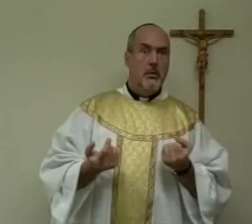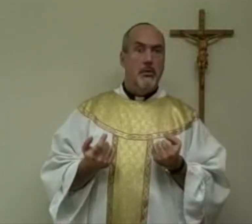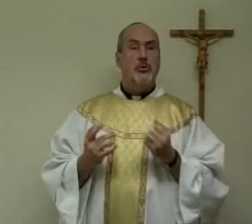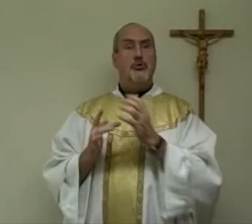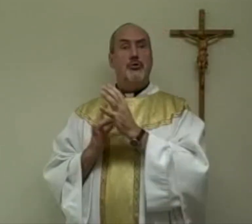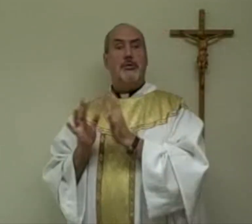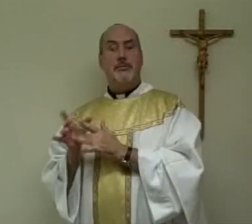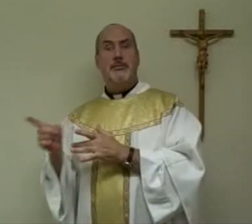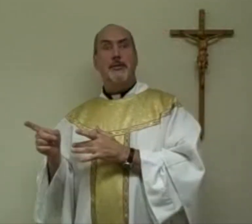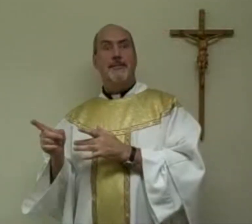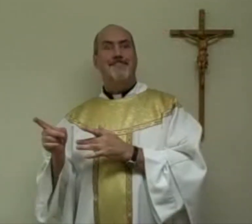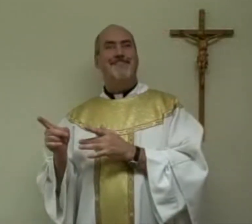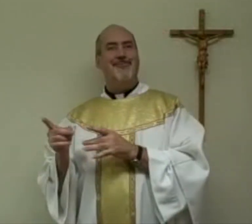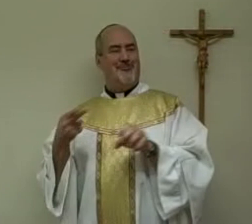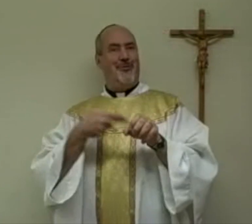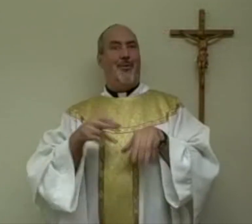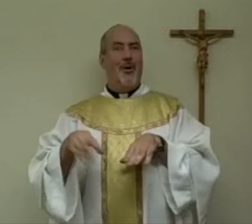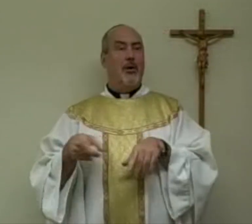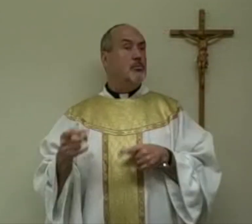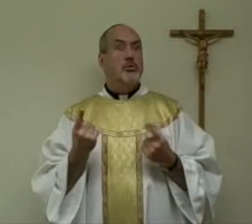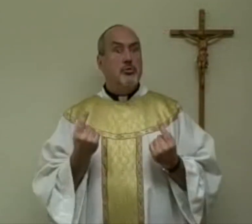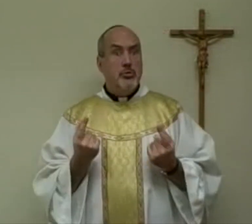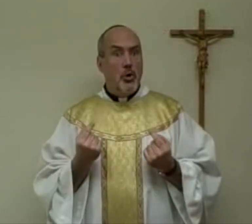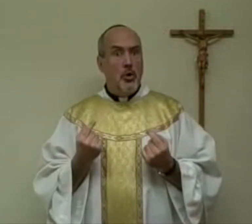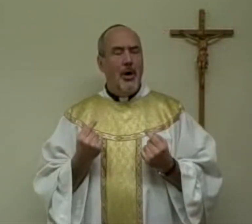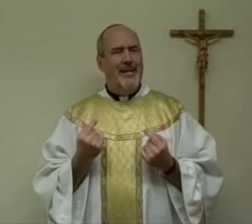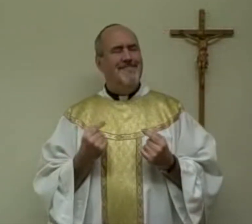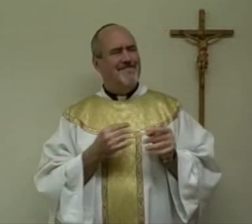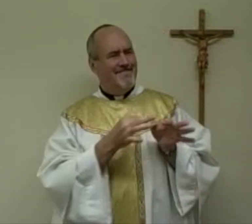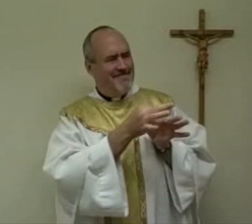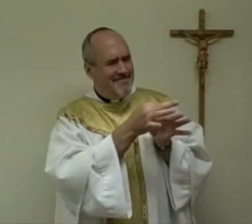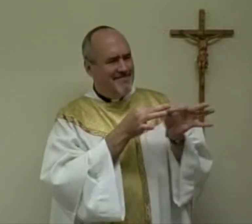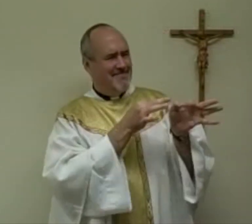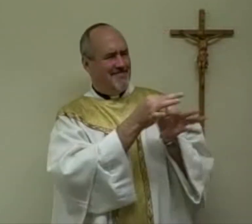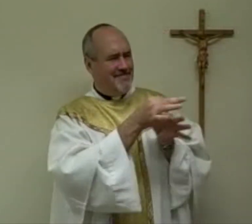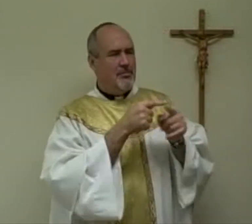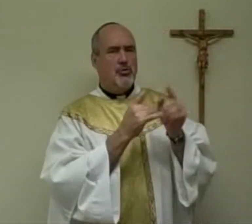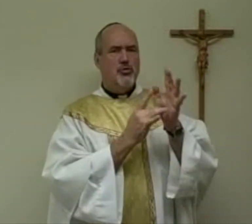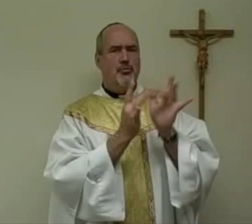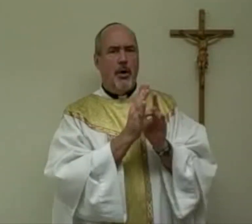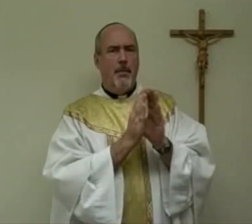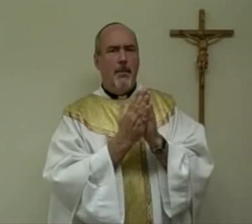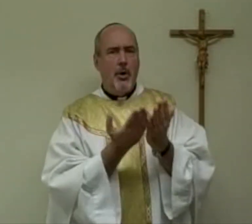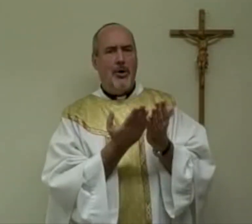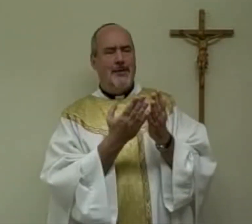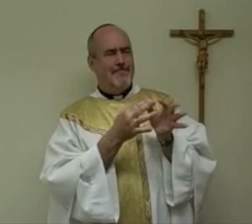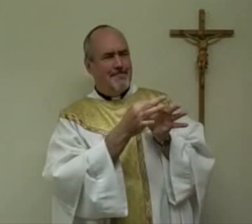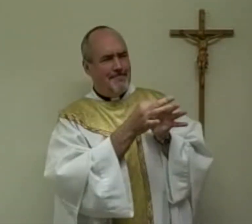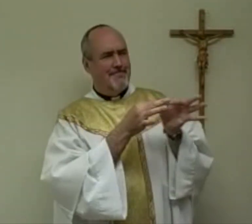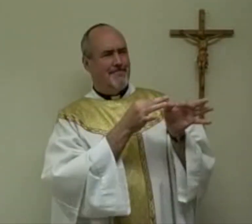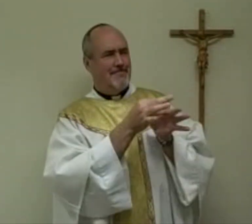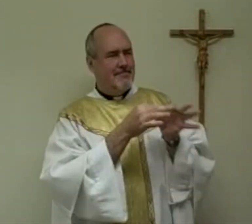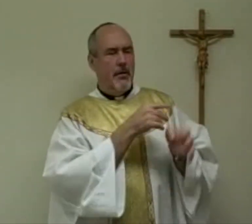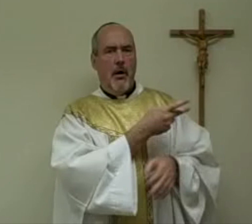And it's interesting, as grief-stricken as they were, Jesus walked with them, and he explained to them from the Holy